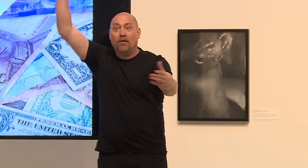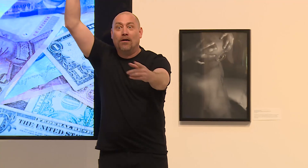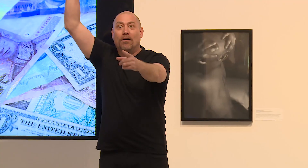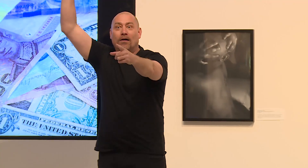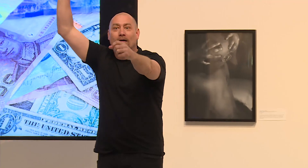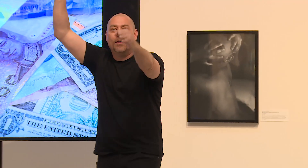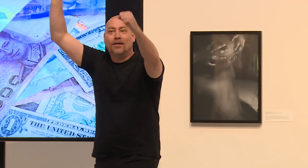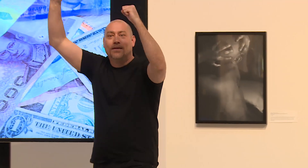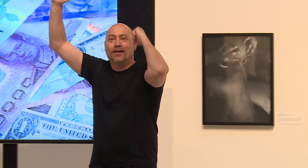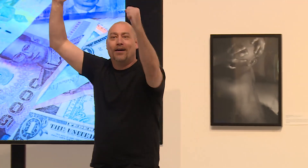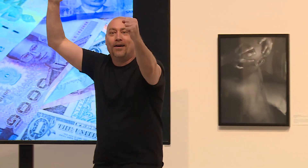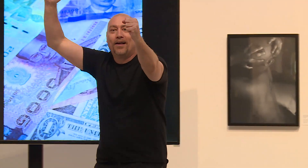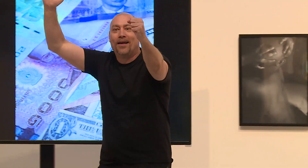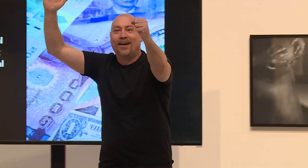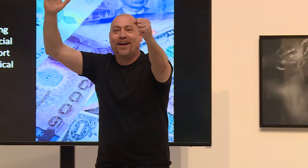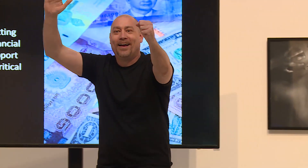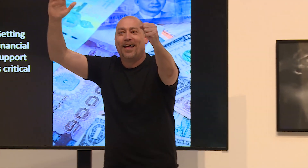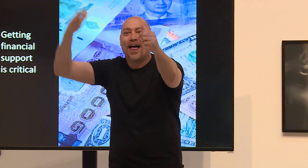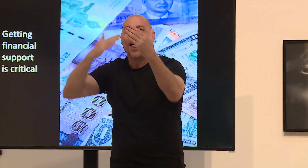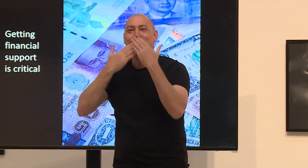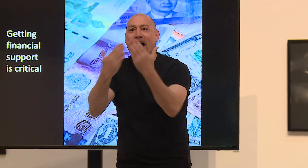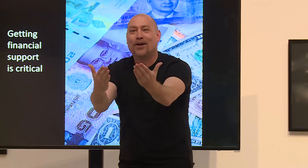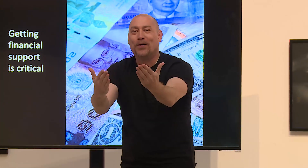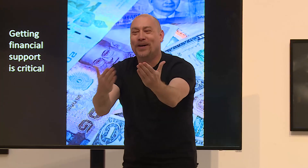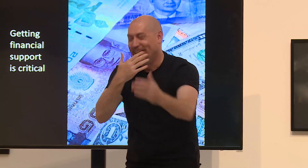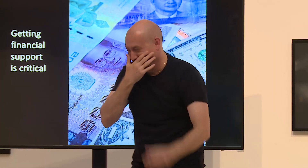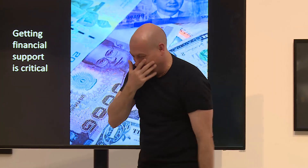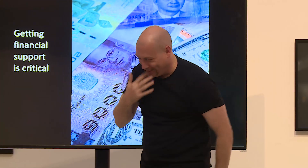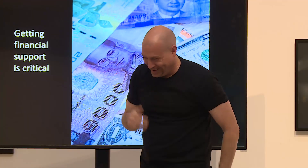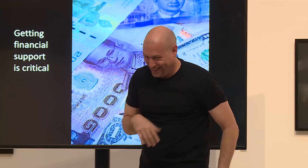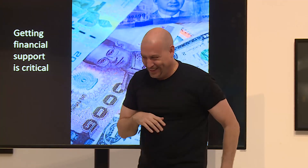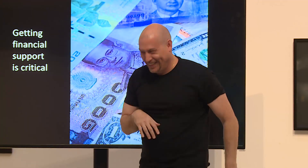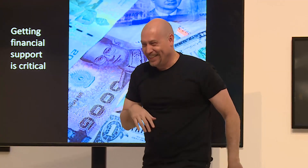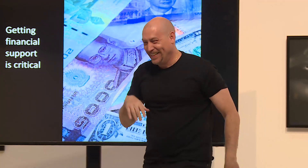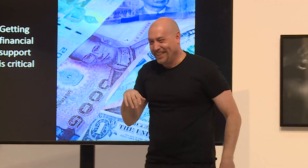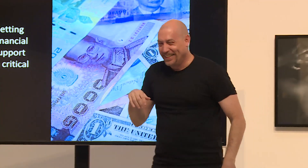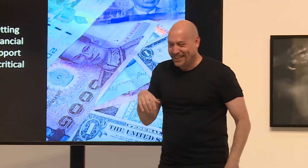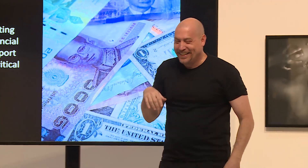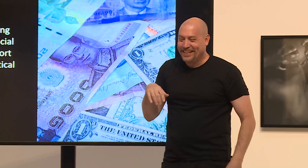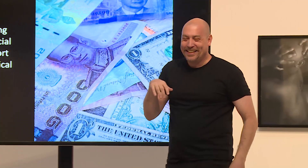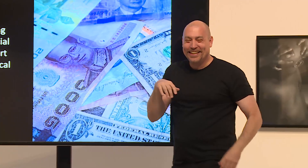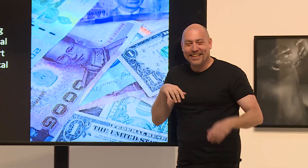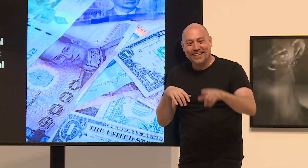going to be in on this? If I just tell you Winner. about how great this, thank you. I got somebody in the back to volunteer for me.